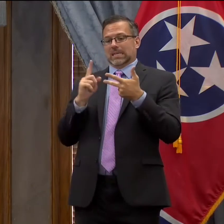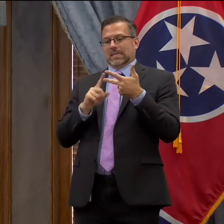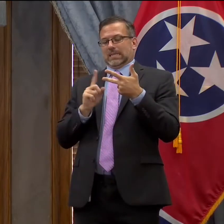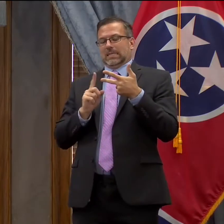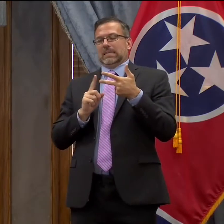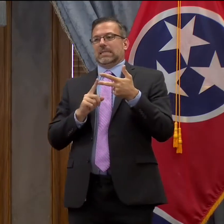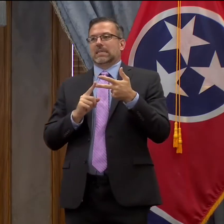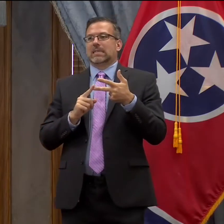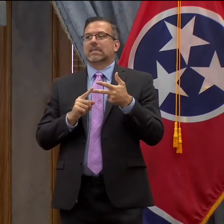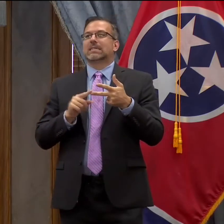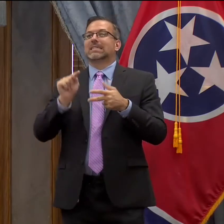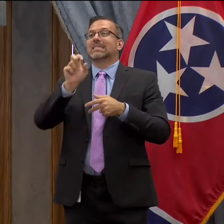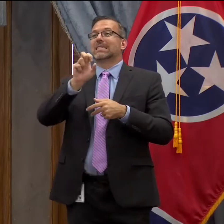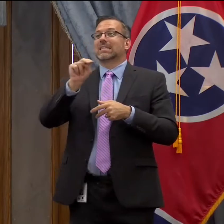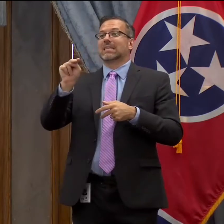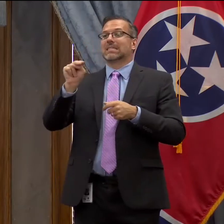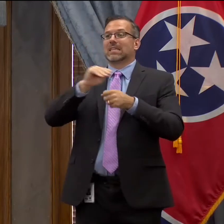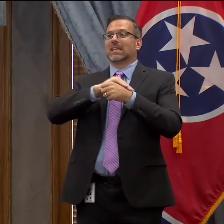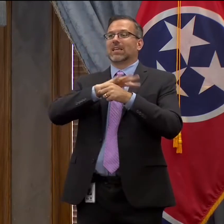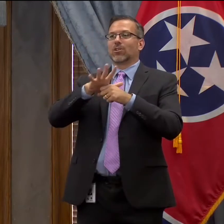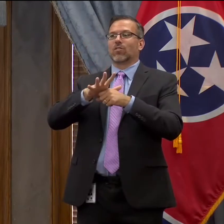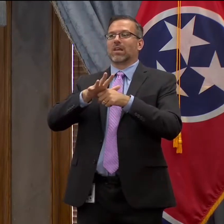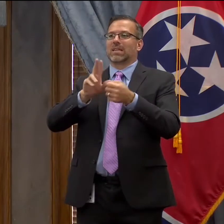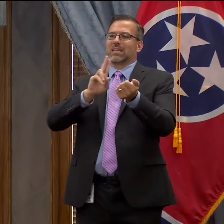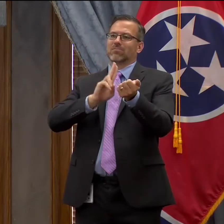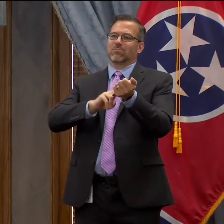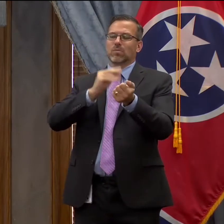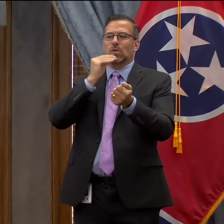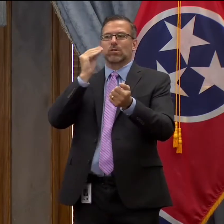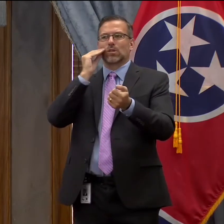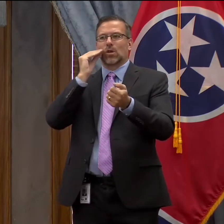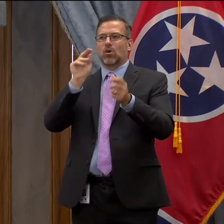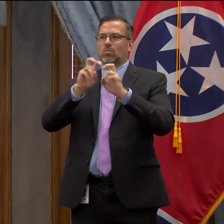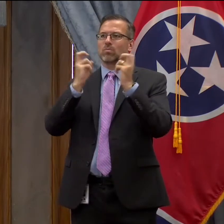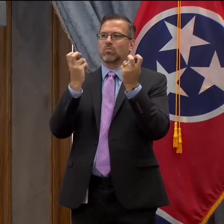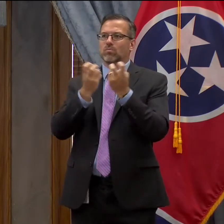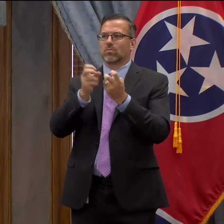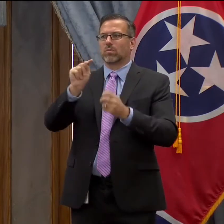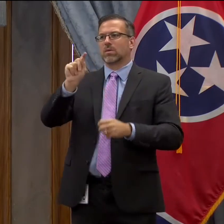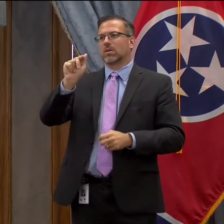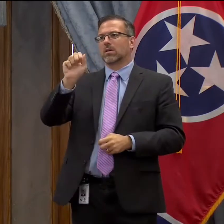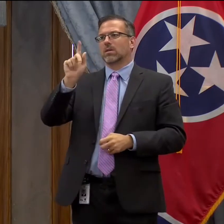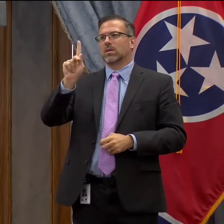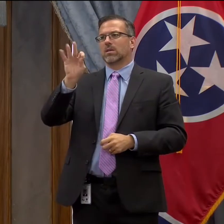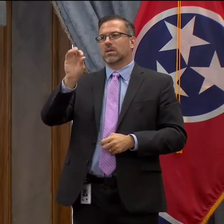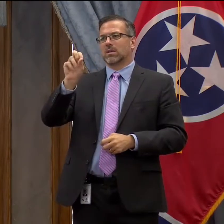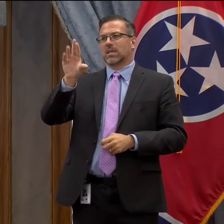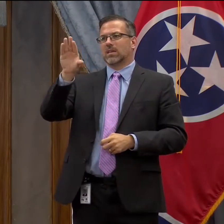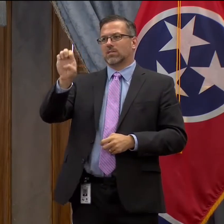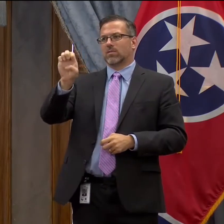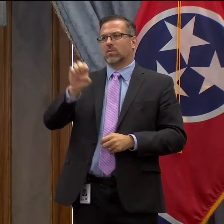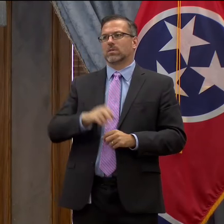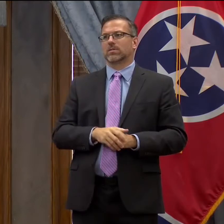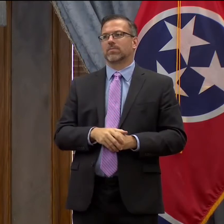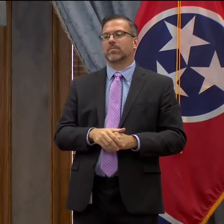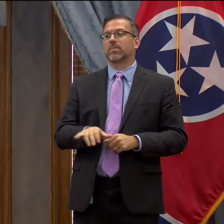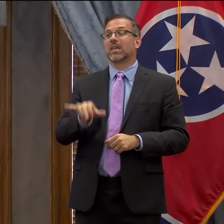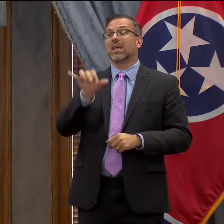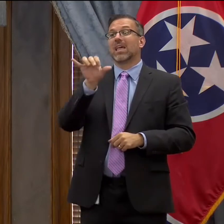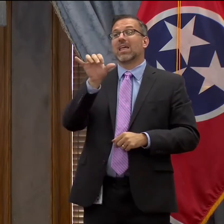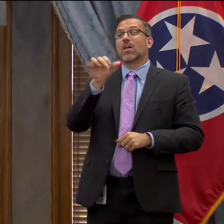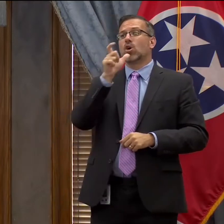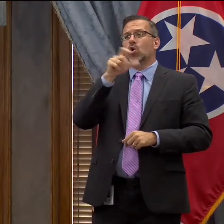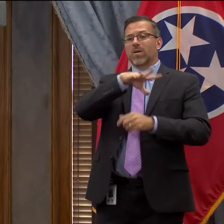Tennessee COVID-19 Long-Term Care Task Force. The membership of this task force is